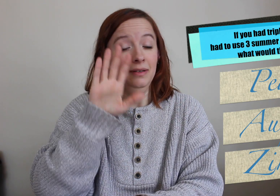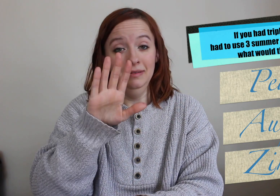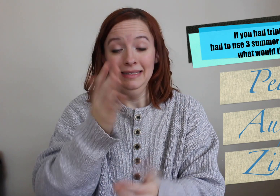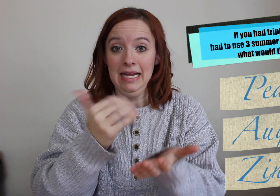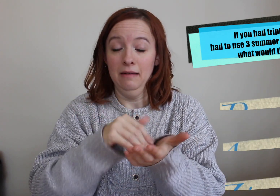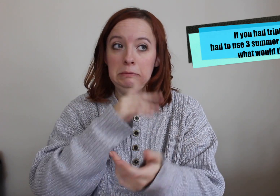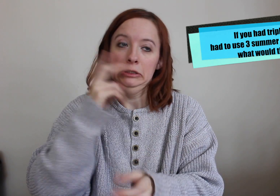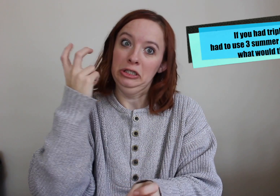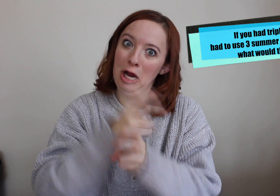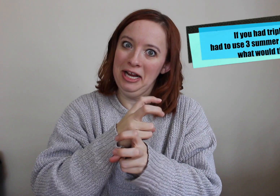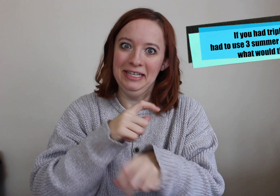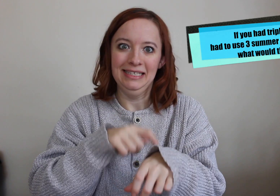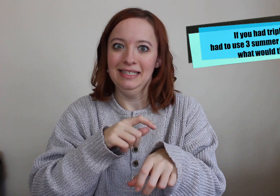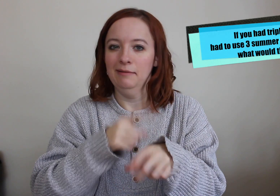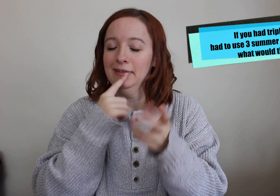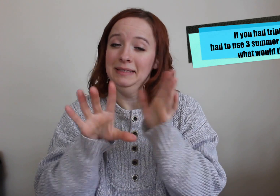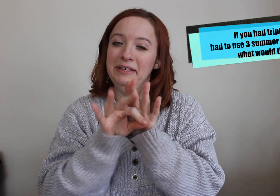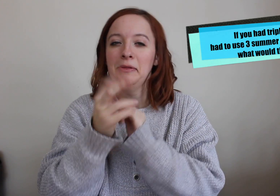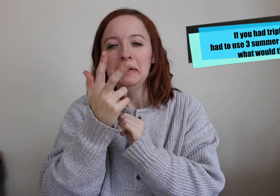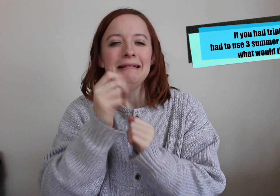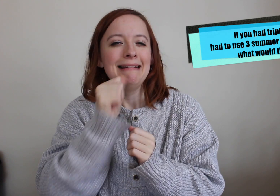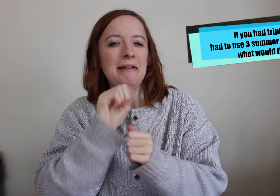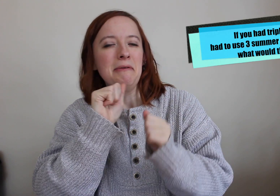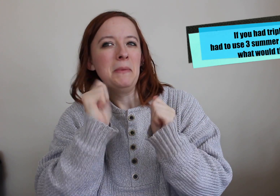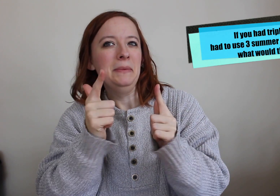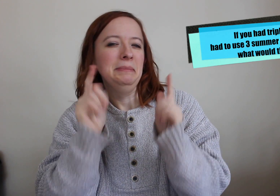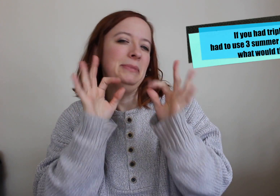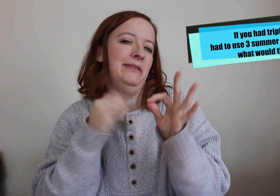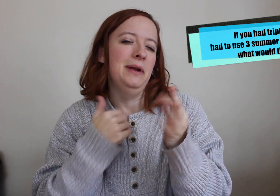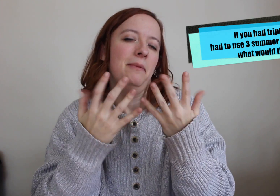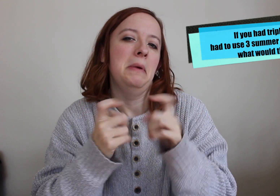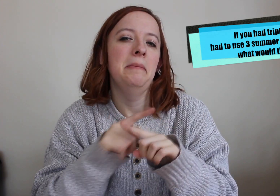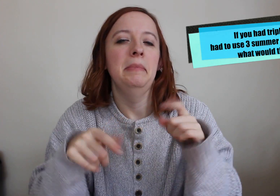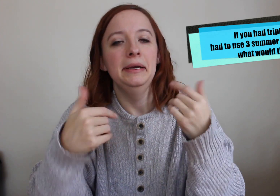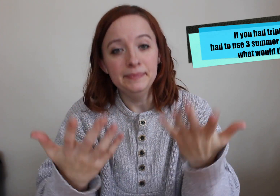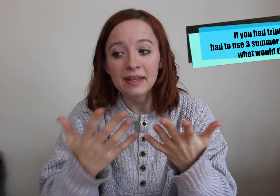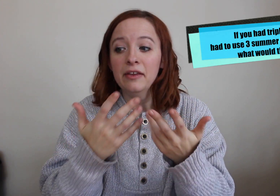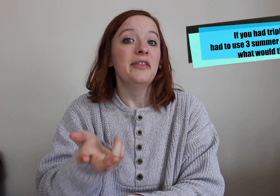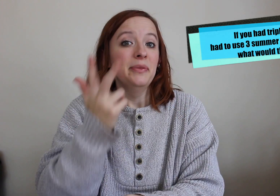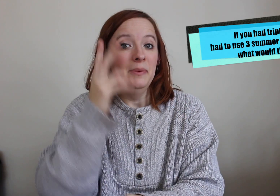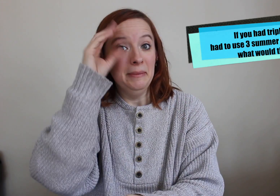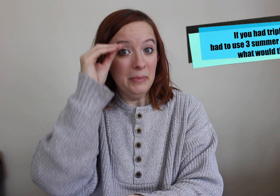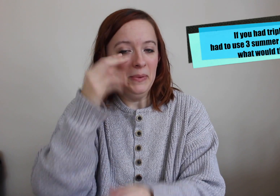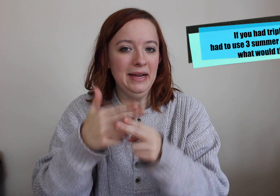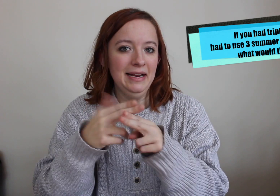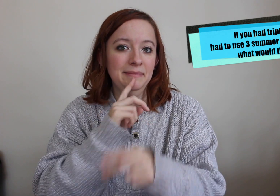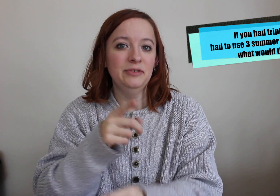For boys, again, had a really hard time picking these. So these aren't like all perfect names I would want, but the 3 boy